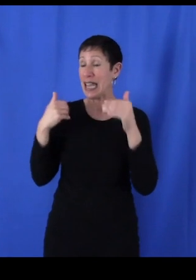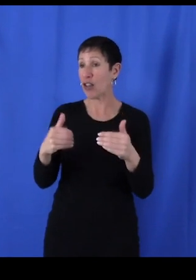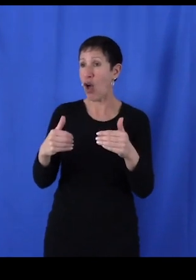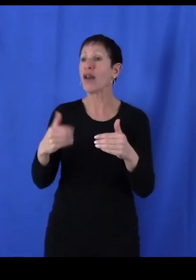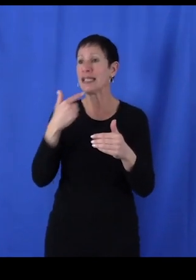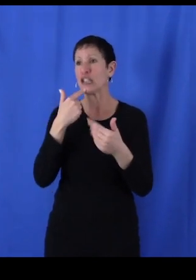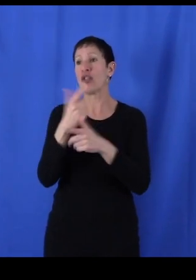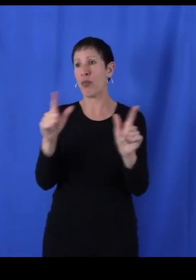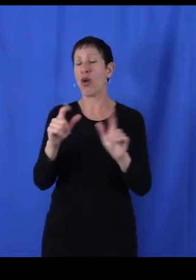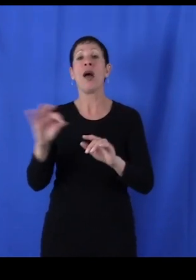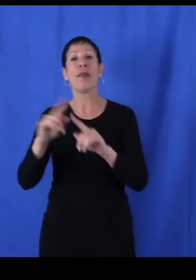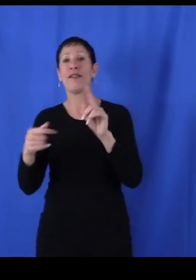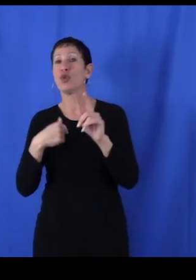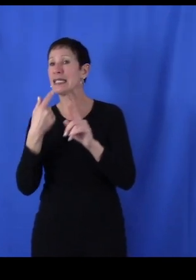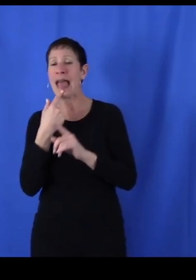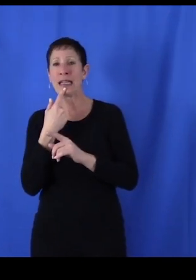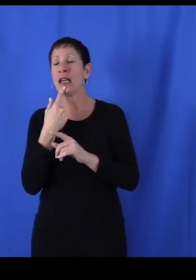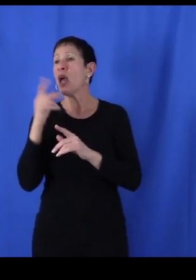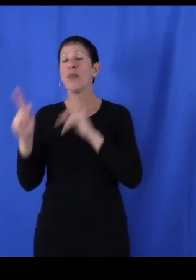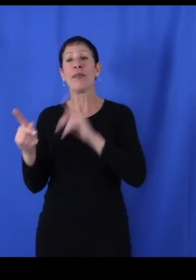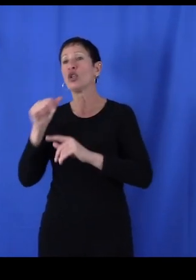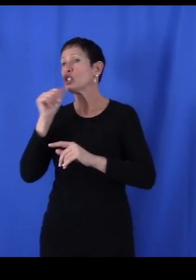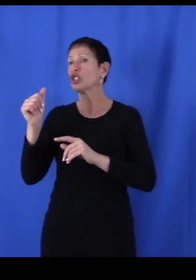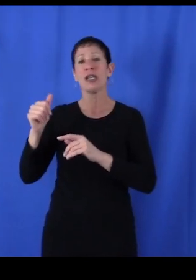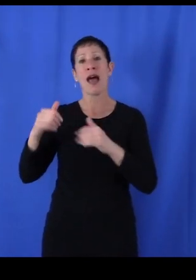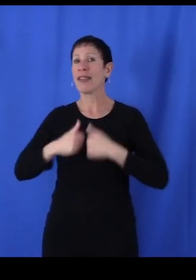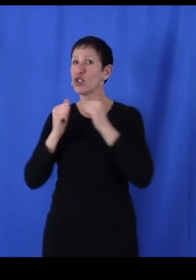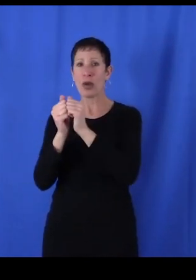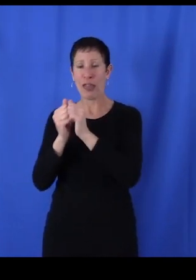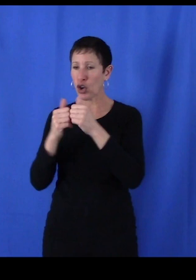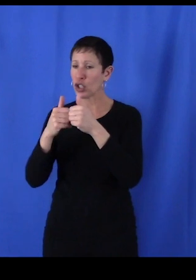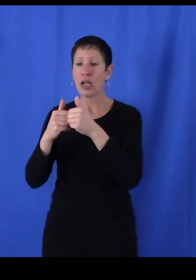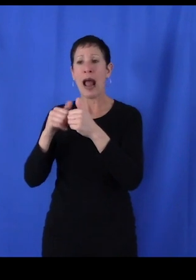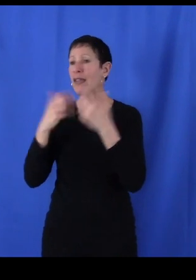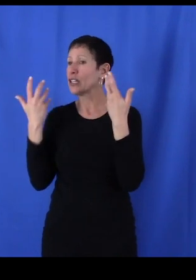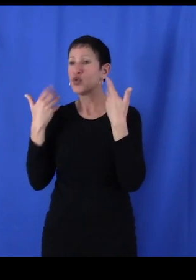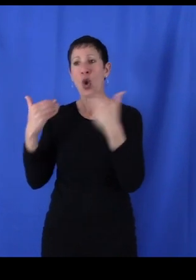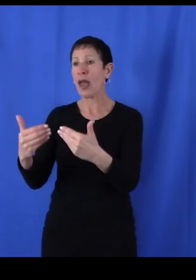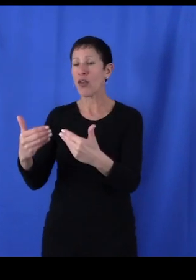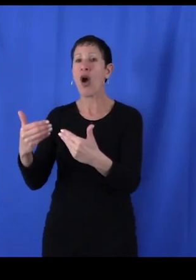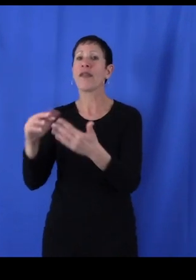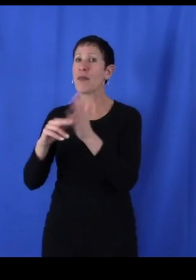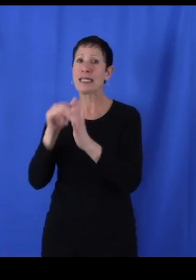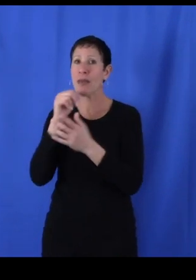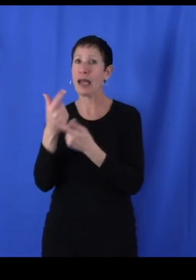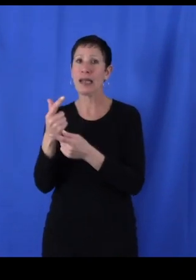along. You were deemed to be illiberal if you said people shouldn't live together and they don't get